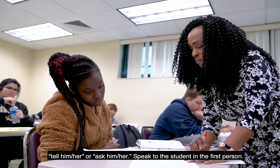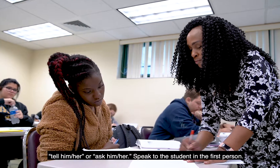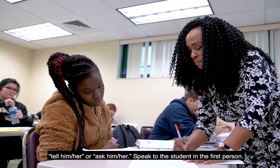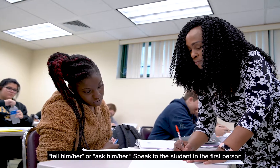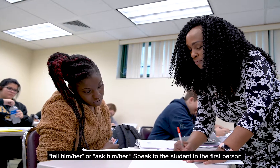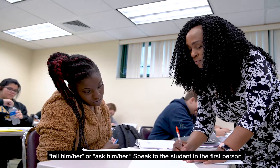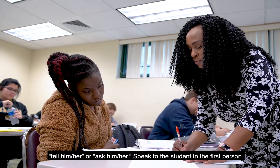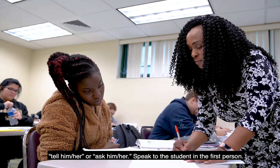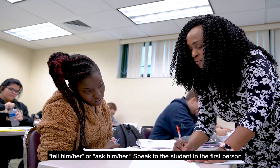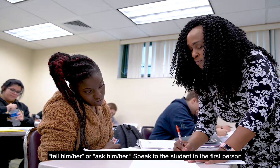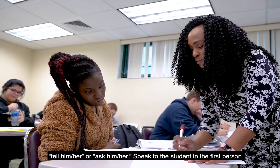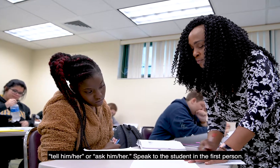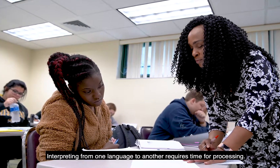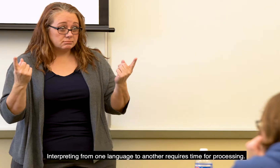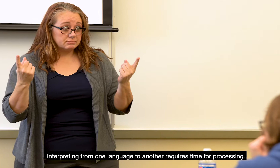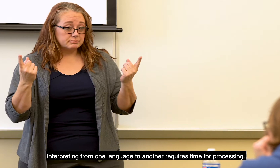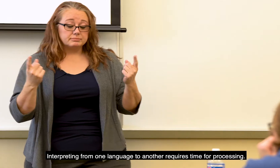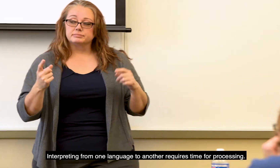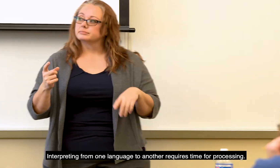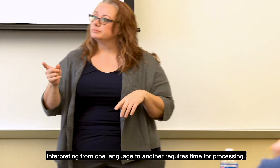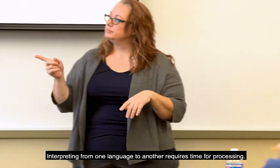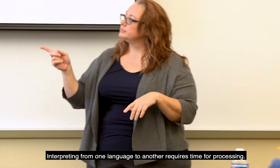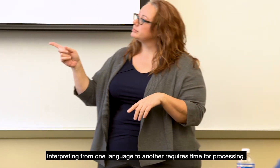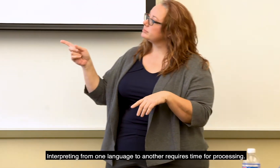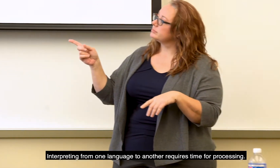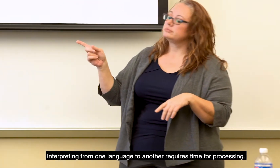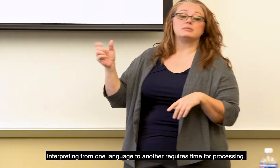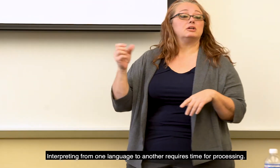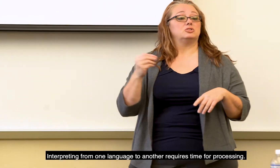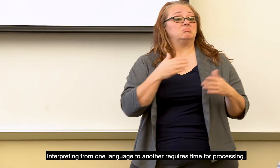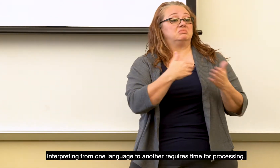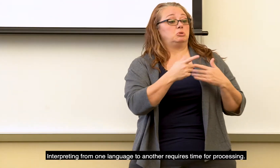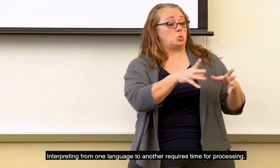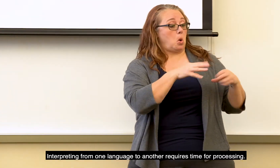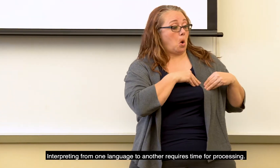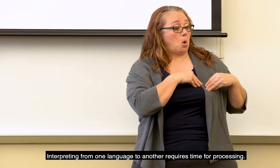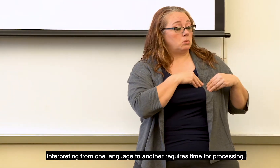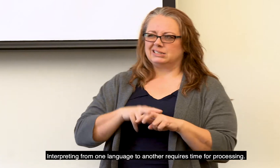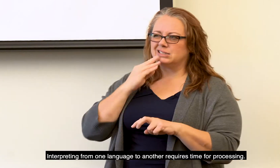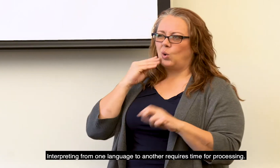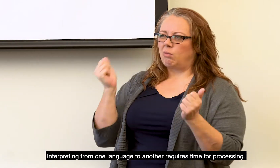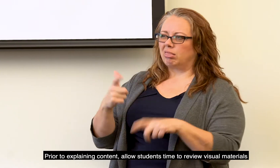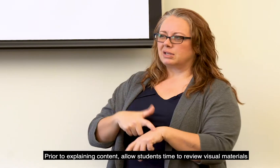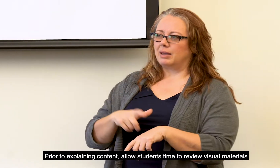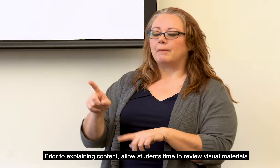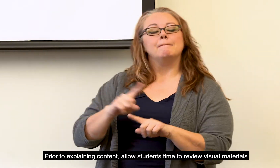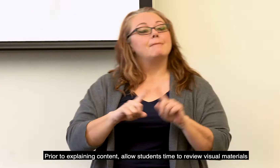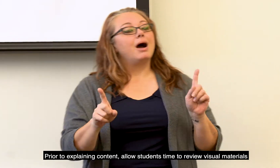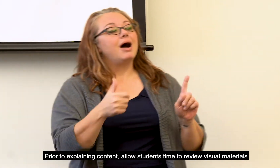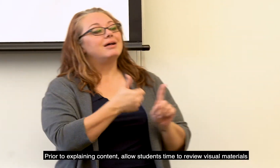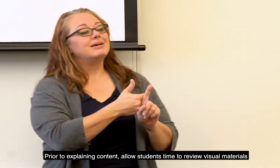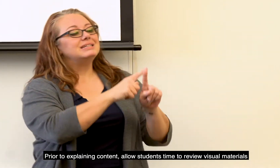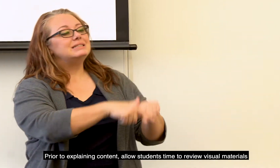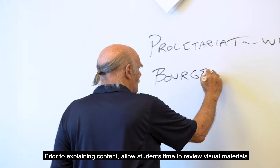to the student in the first person. Interpreting from one language to another requires time for processing. Prior to